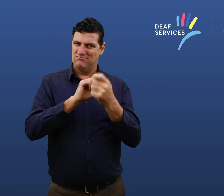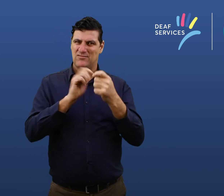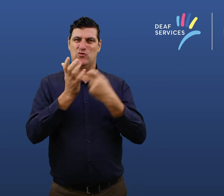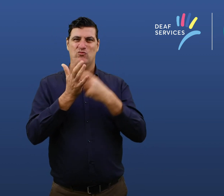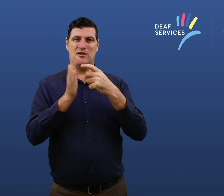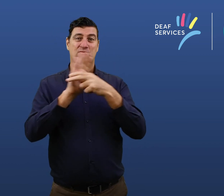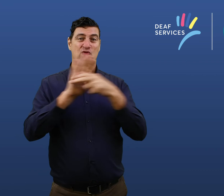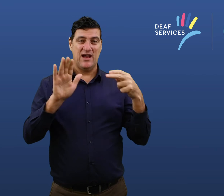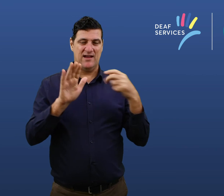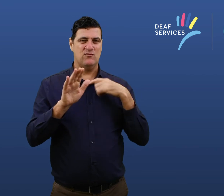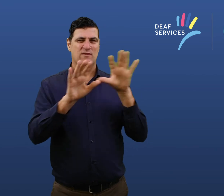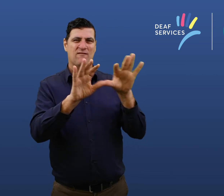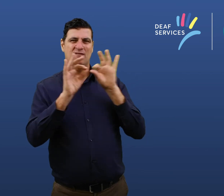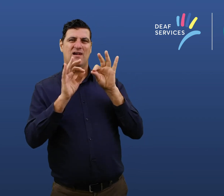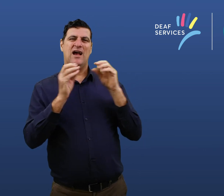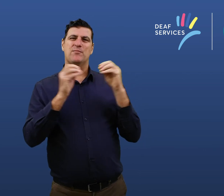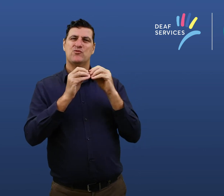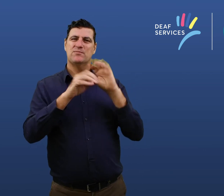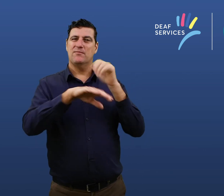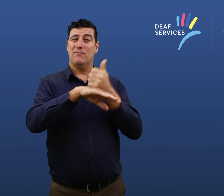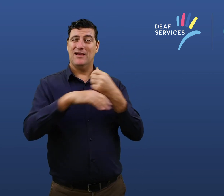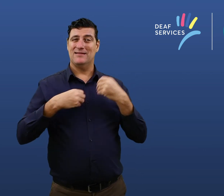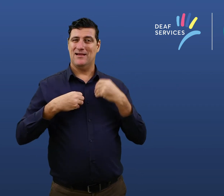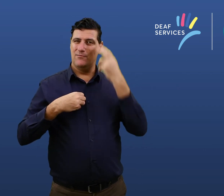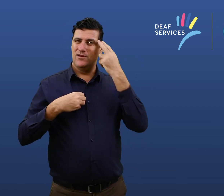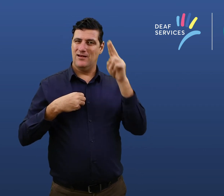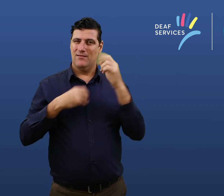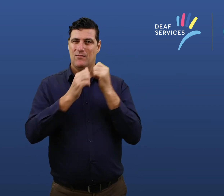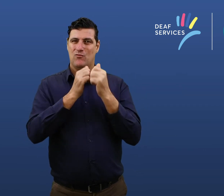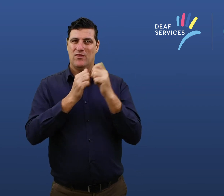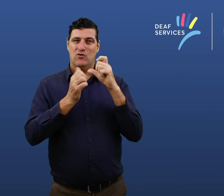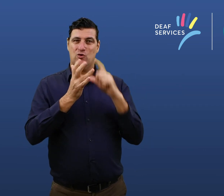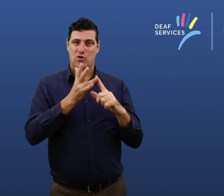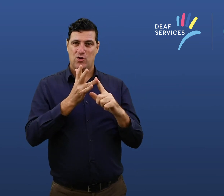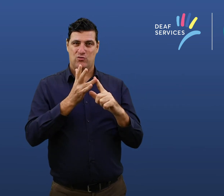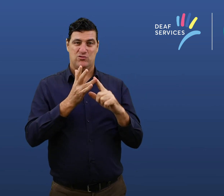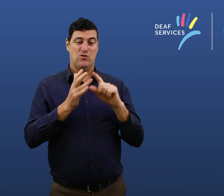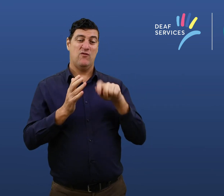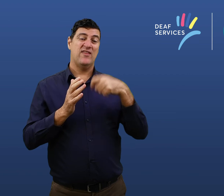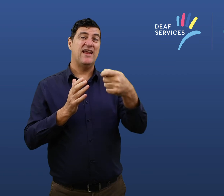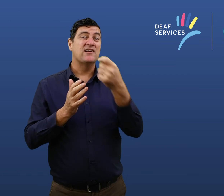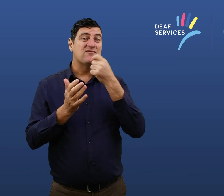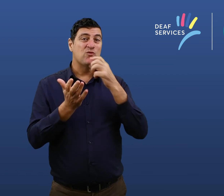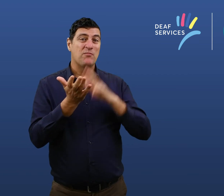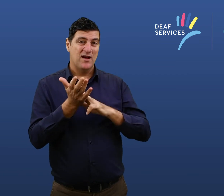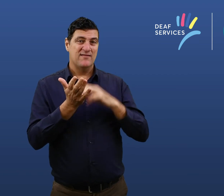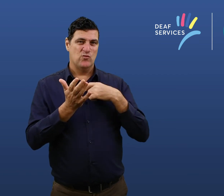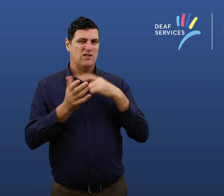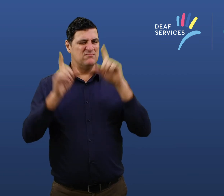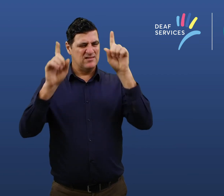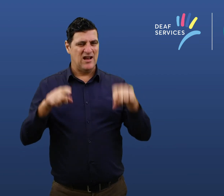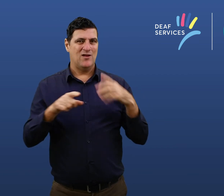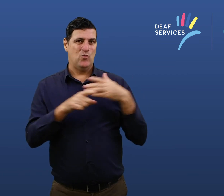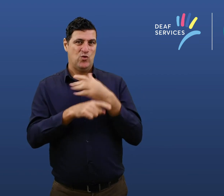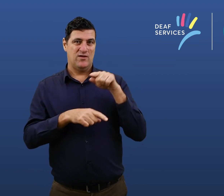Deaf Services and the Deaf Society will be rebranded with a Brisbane-based company called Brother & Co.